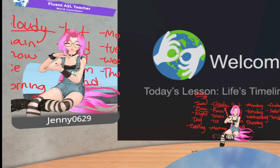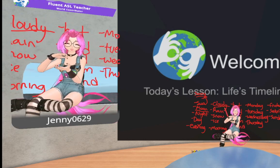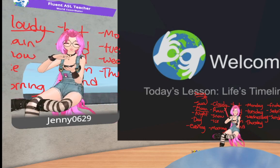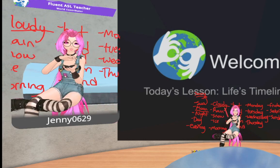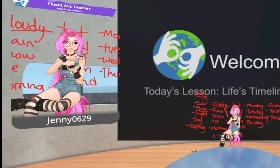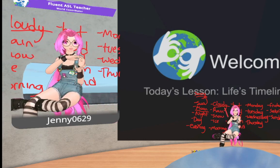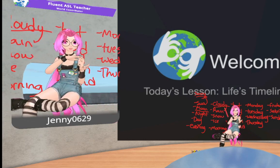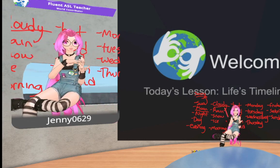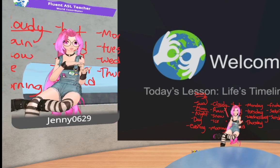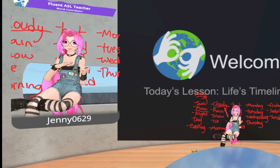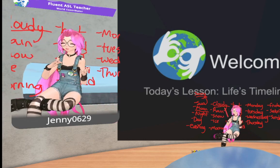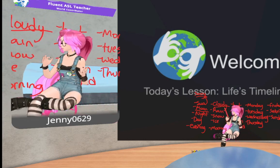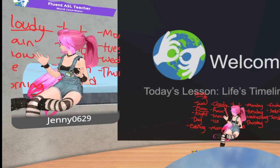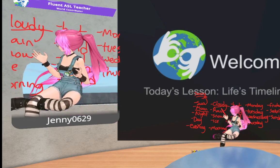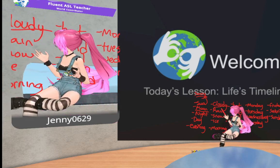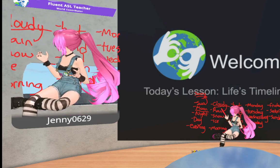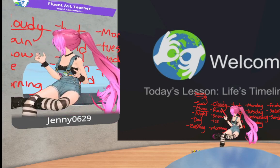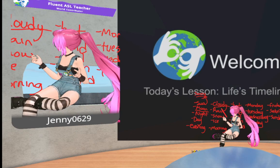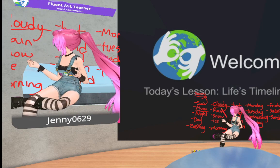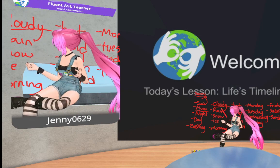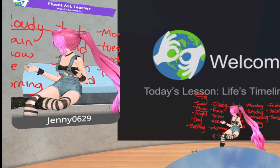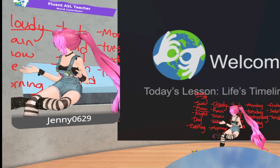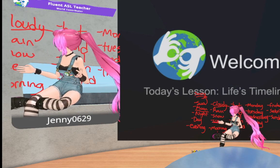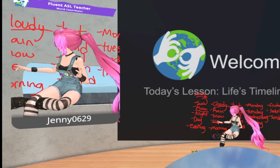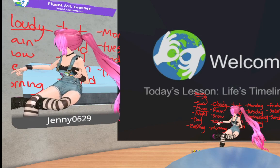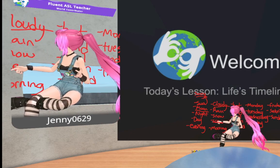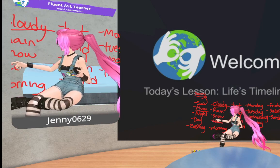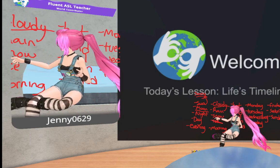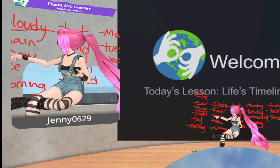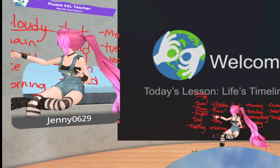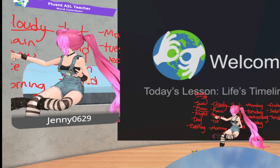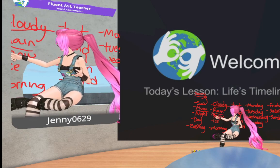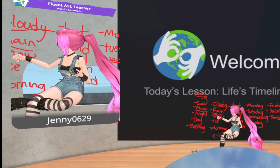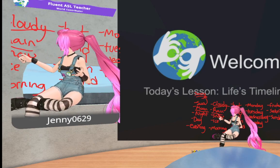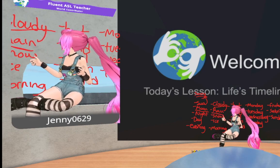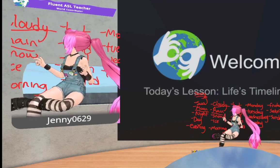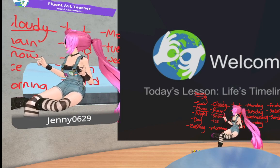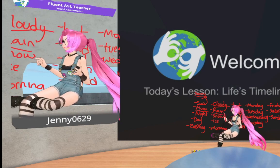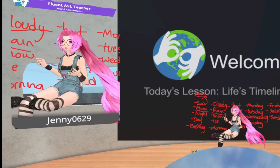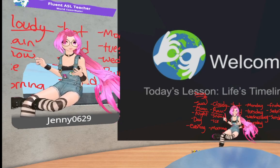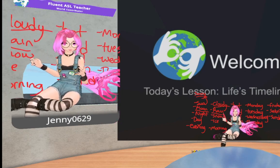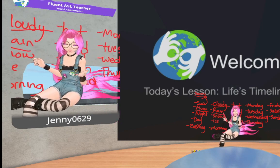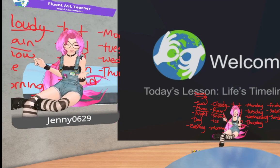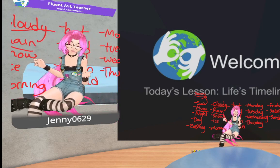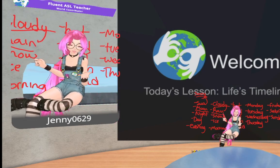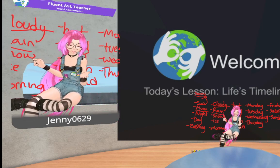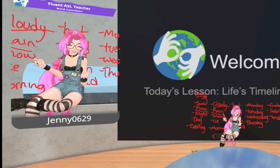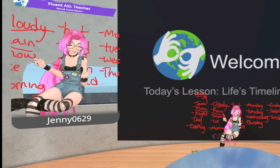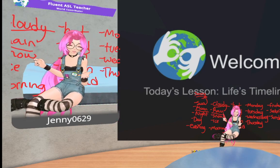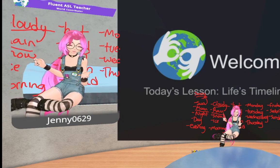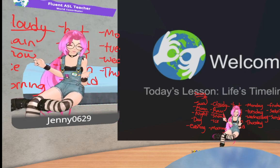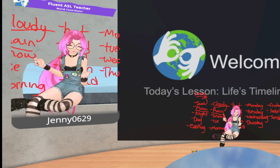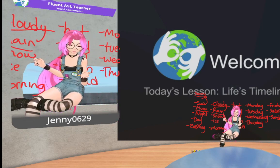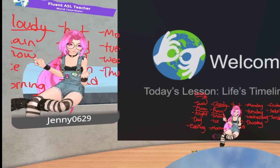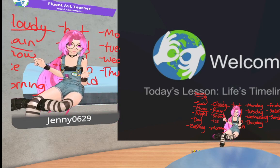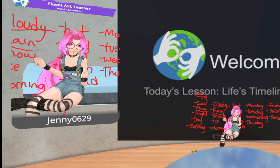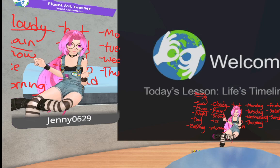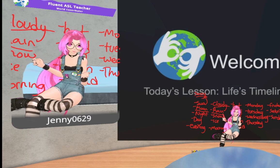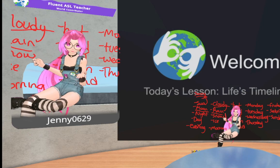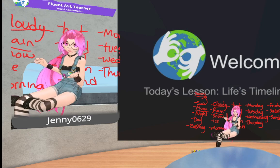Clouds or cloudy. I think it's gonna rain. It's so cloudy, I think it's gonna rain.